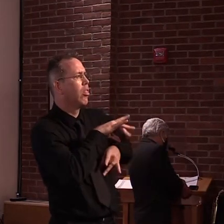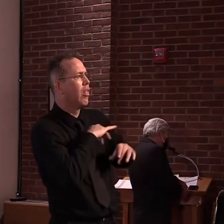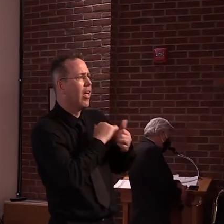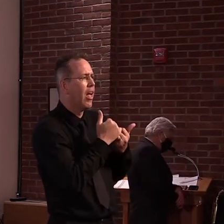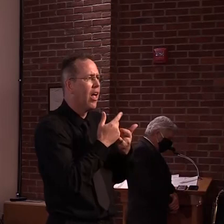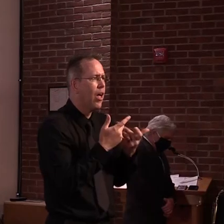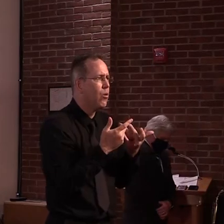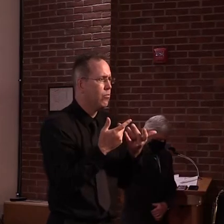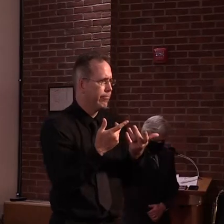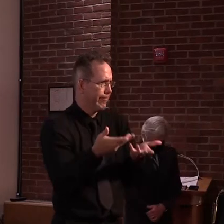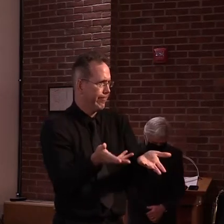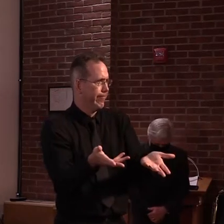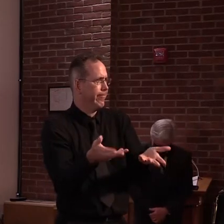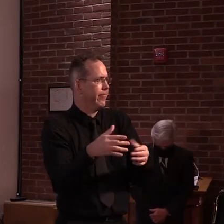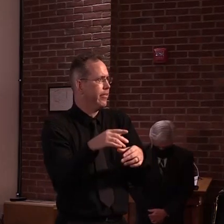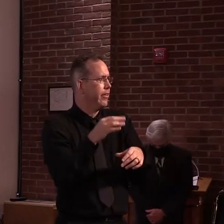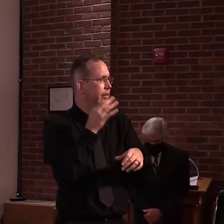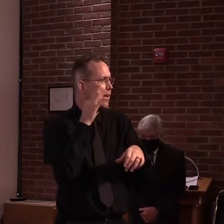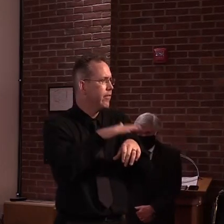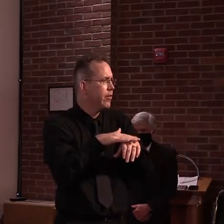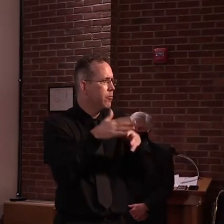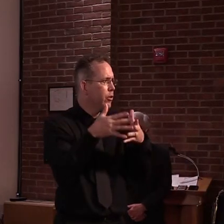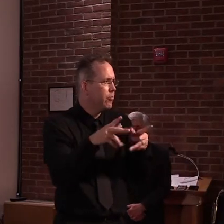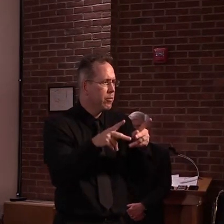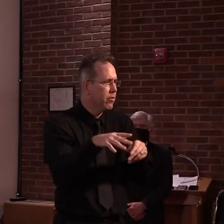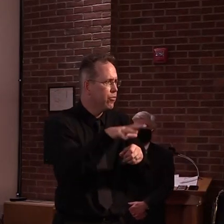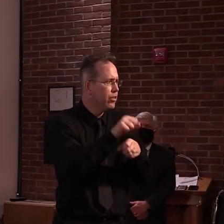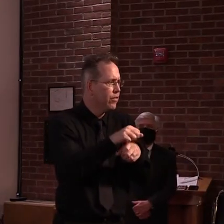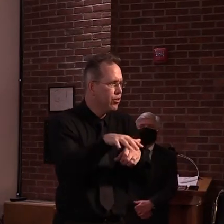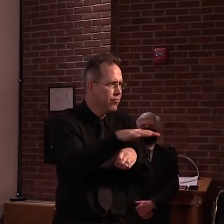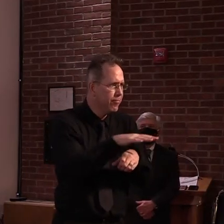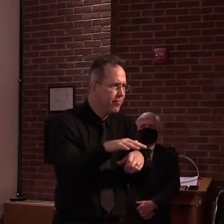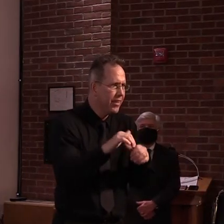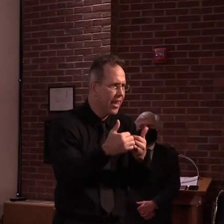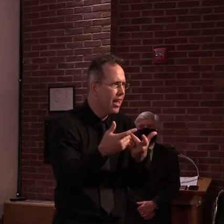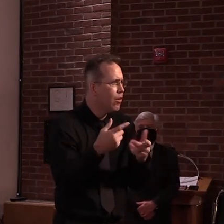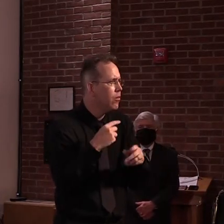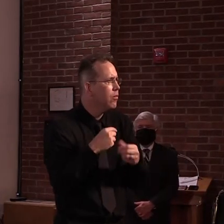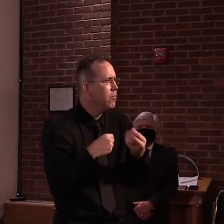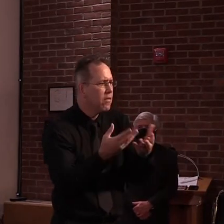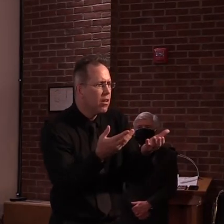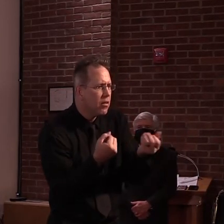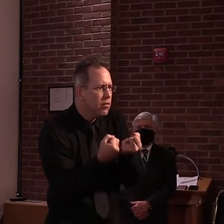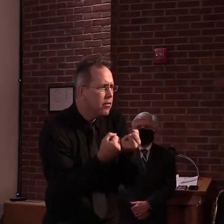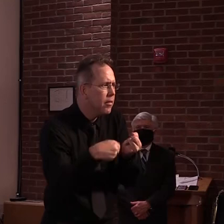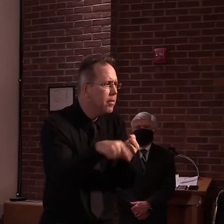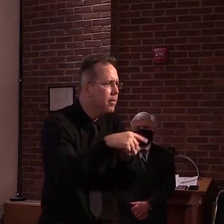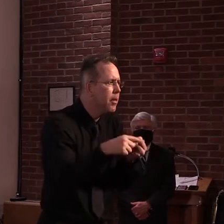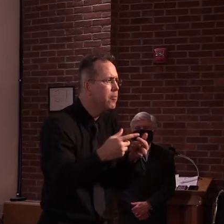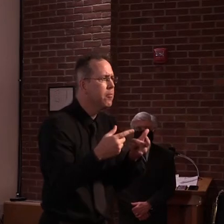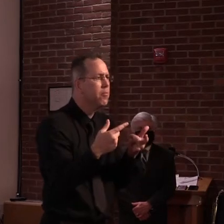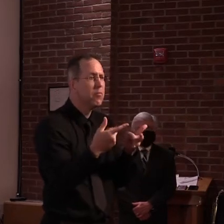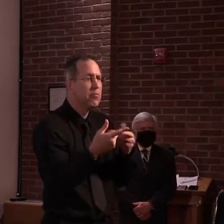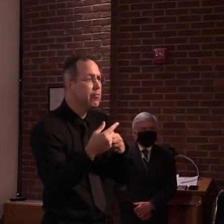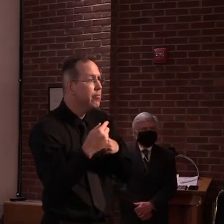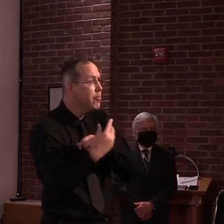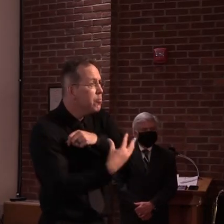kind of term in public health the social determinants of health, whether it relates to poverty, whether it relates